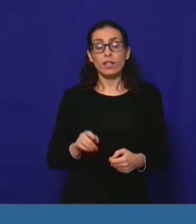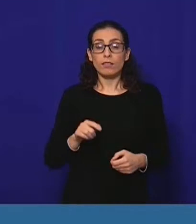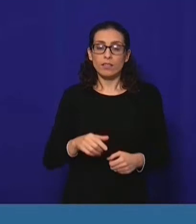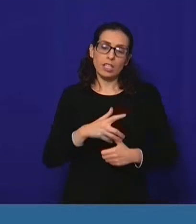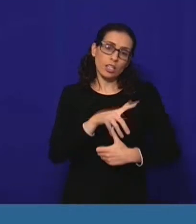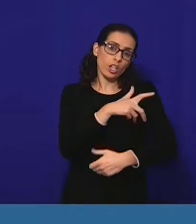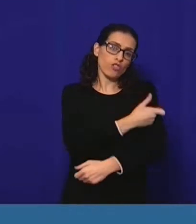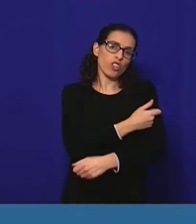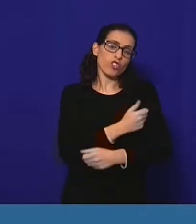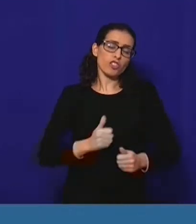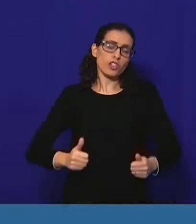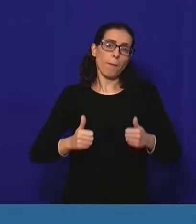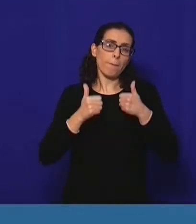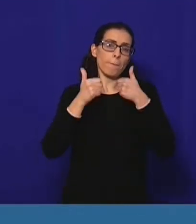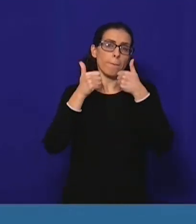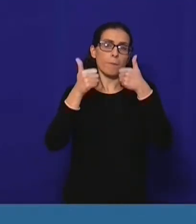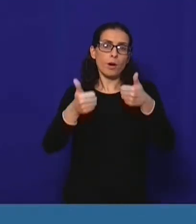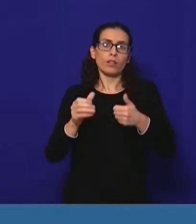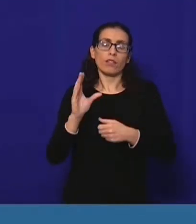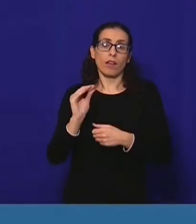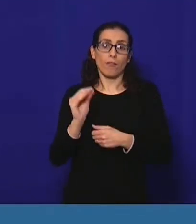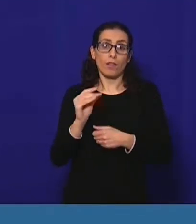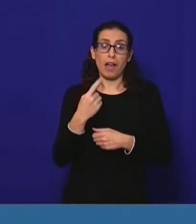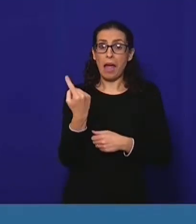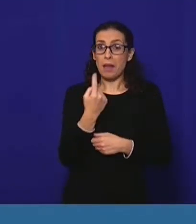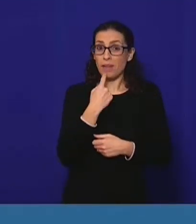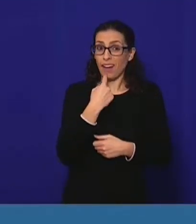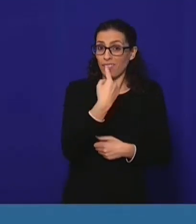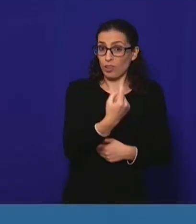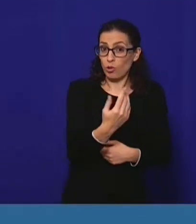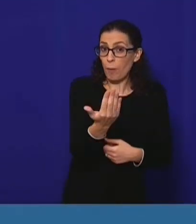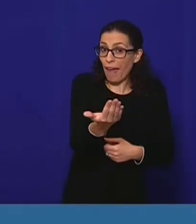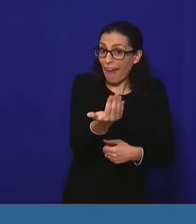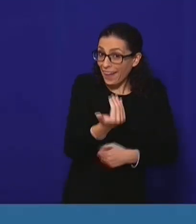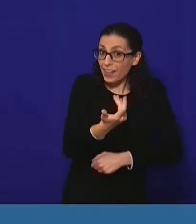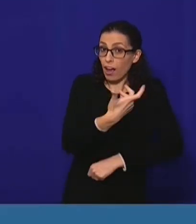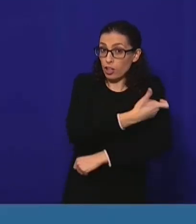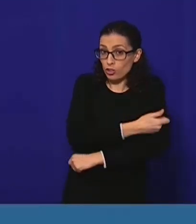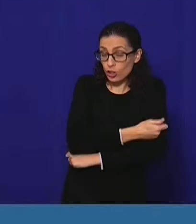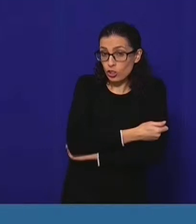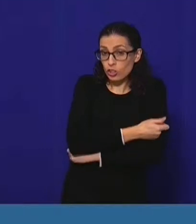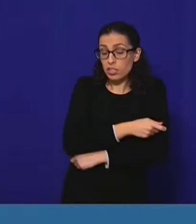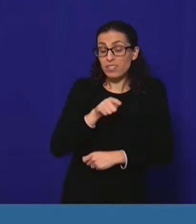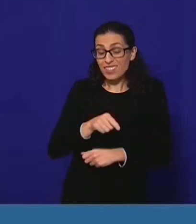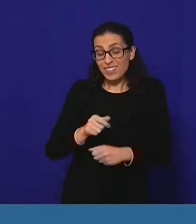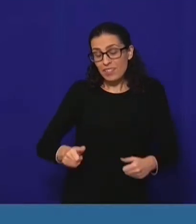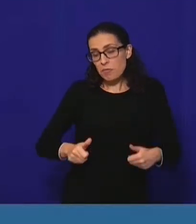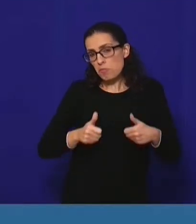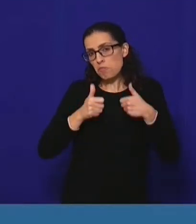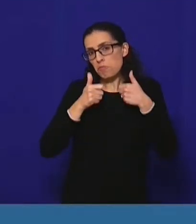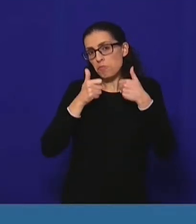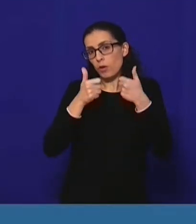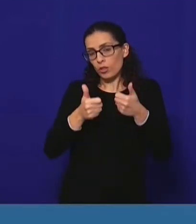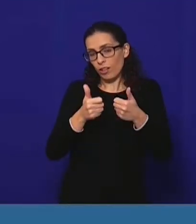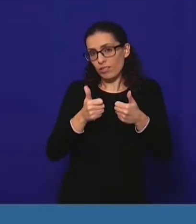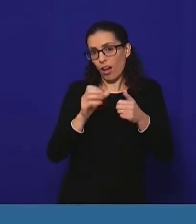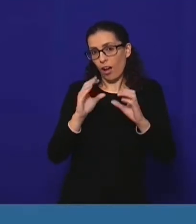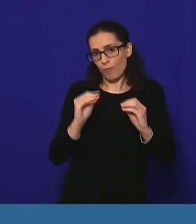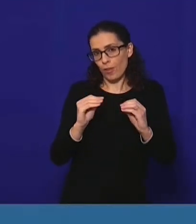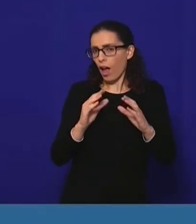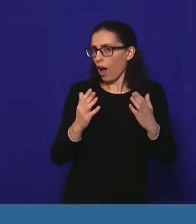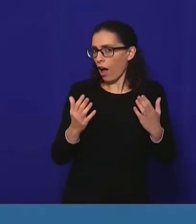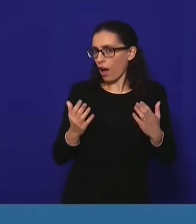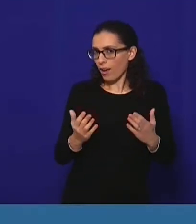ġifieri dawk li aħna ħanappellalkom biex tiġu għal propju din it-tilqima hija tilqima li qiegħda